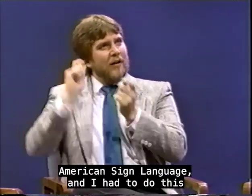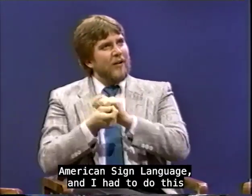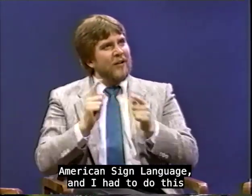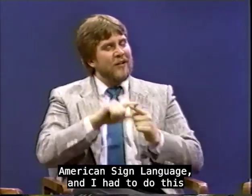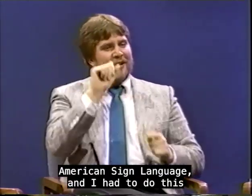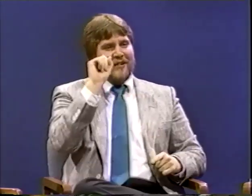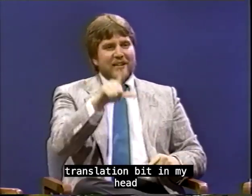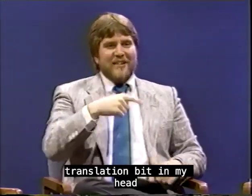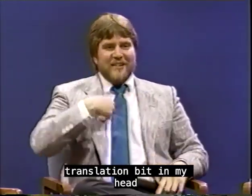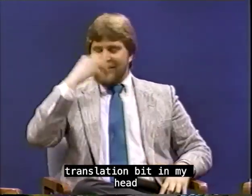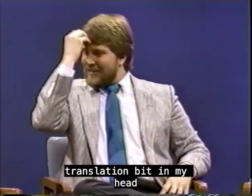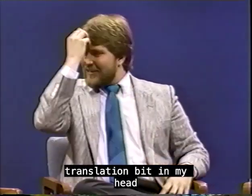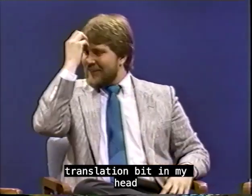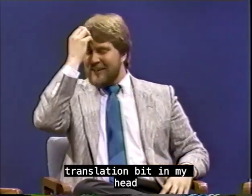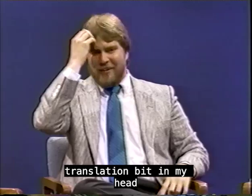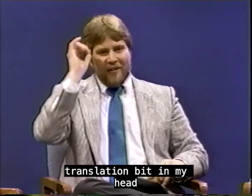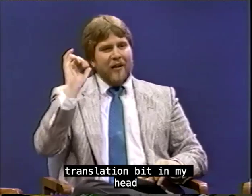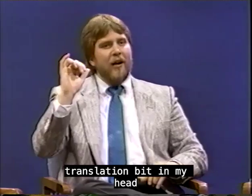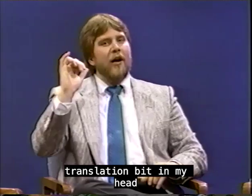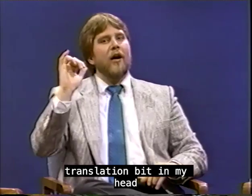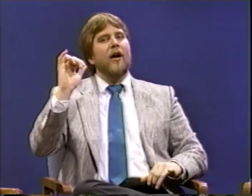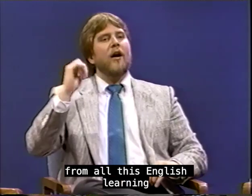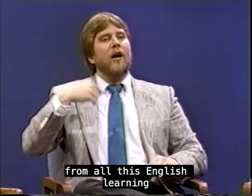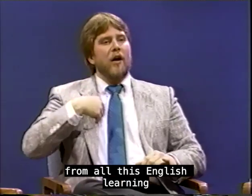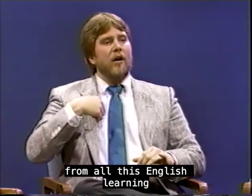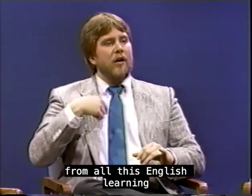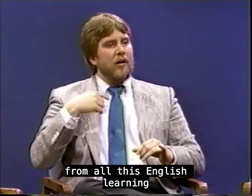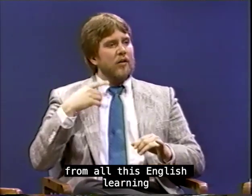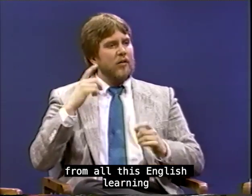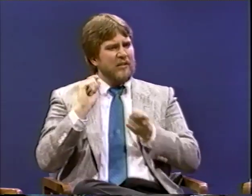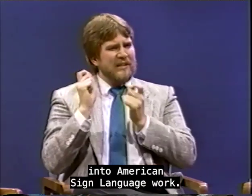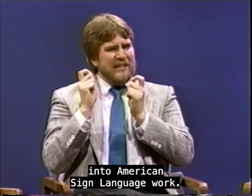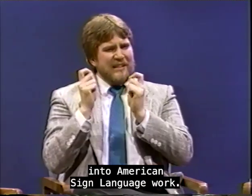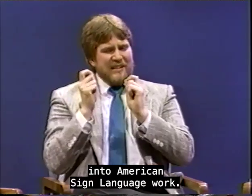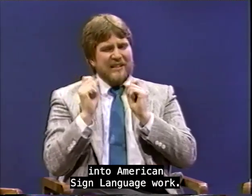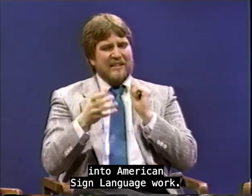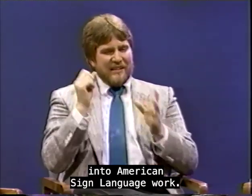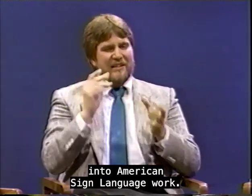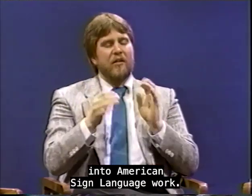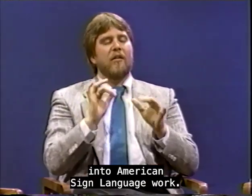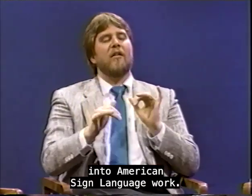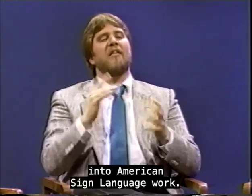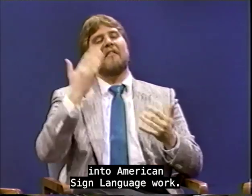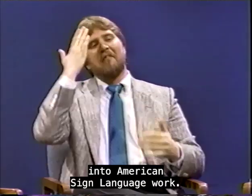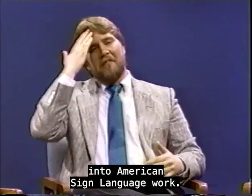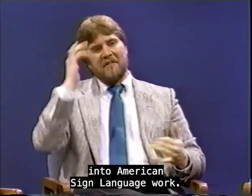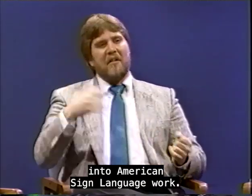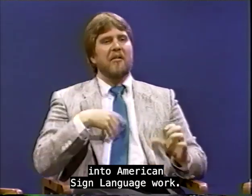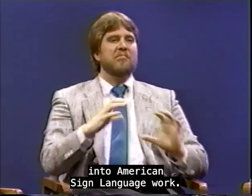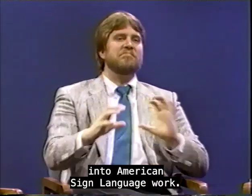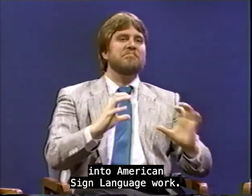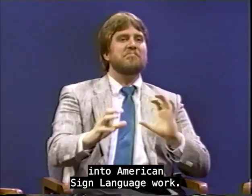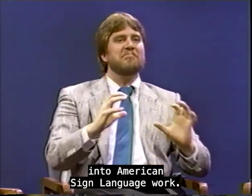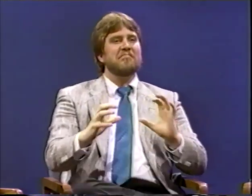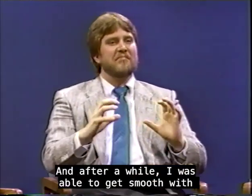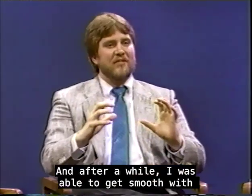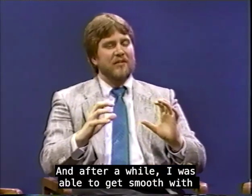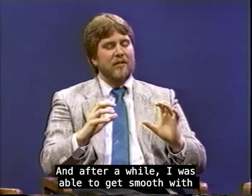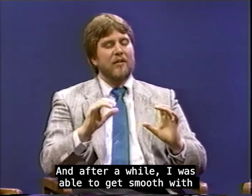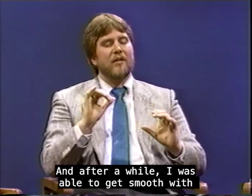I had to do this translation bit in my head from all this English learning into American Sign Language work. And after a while,